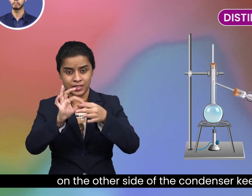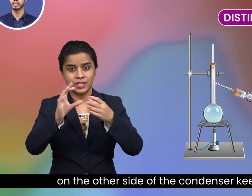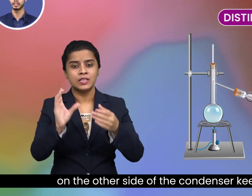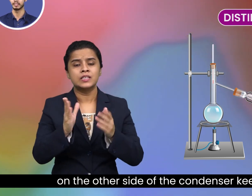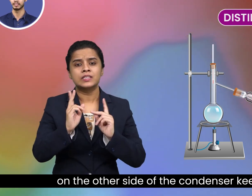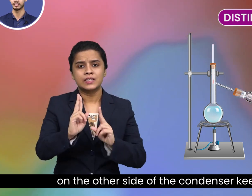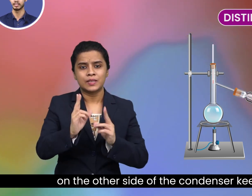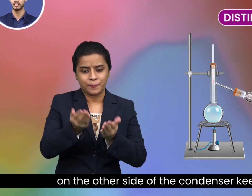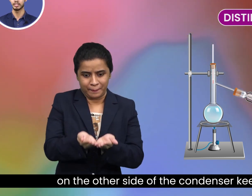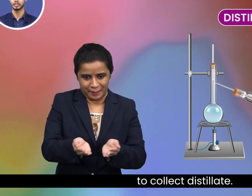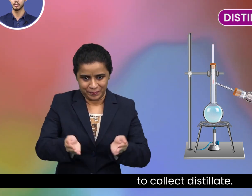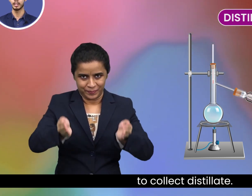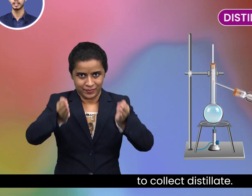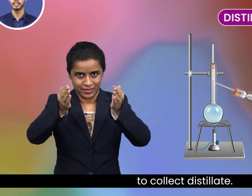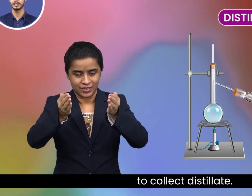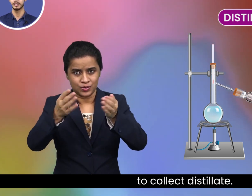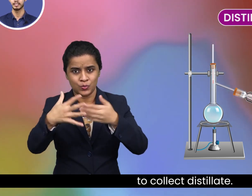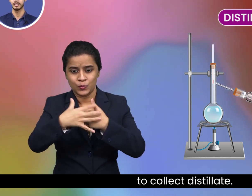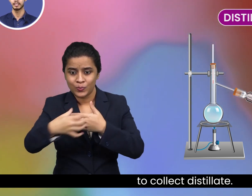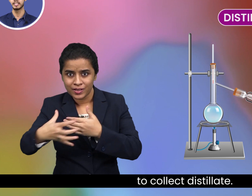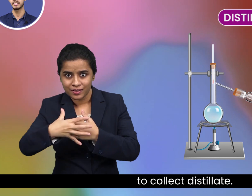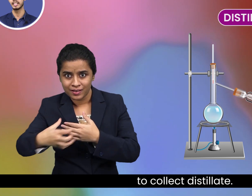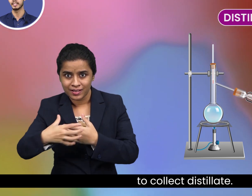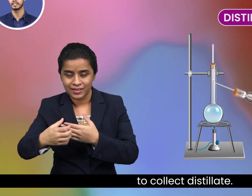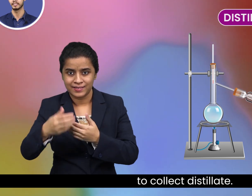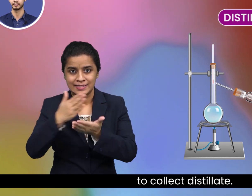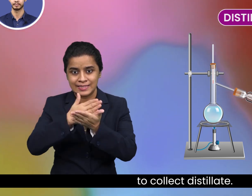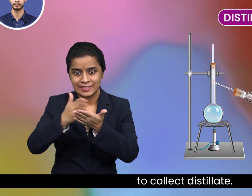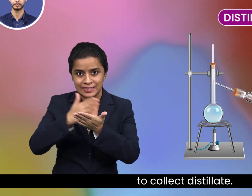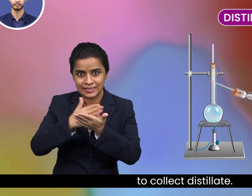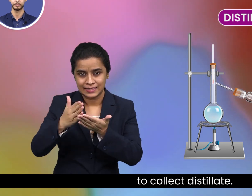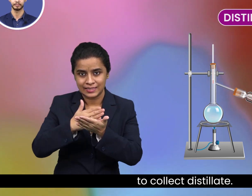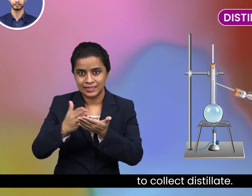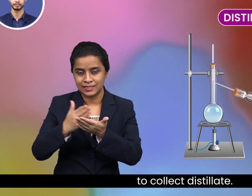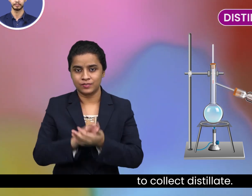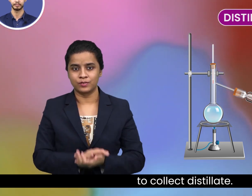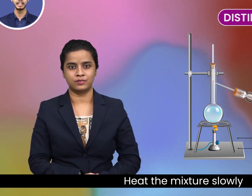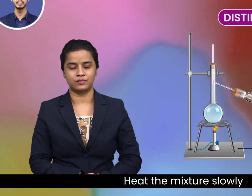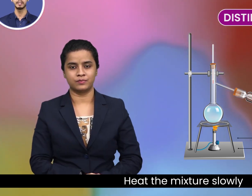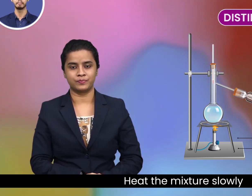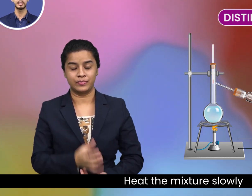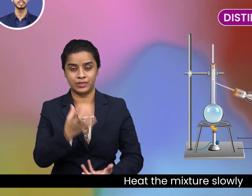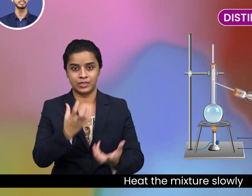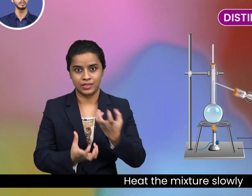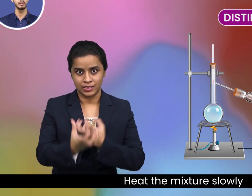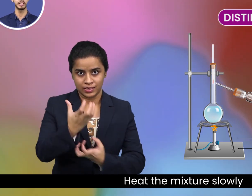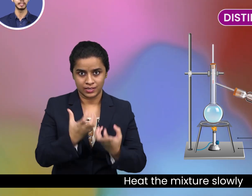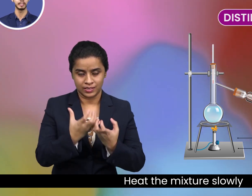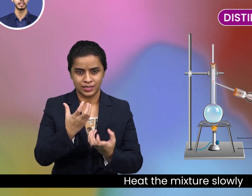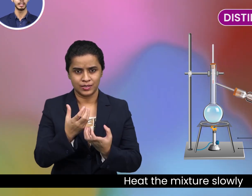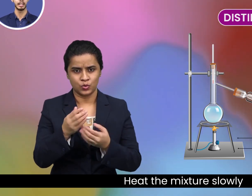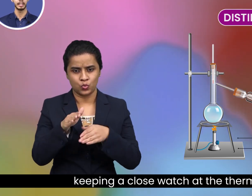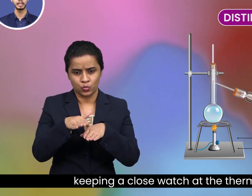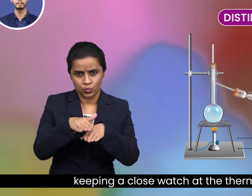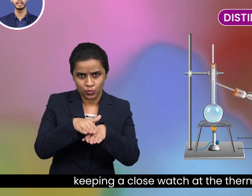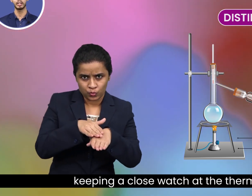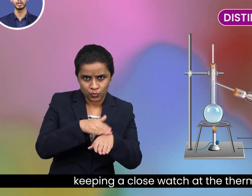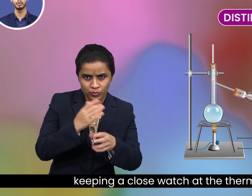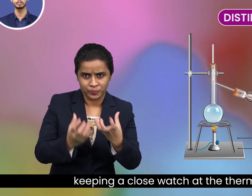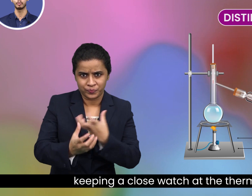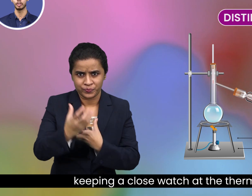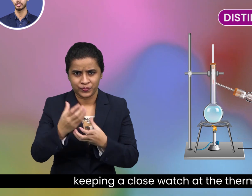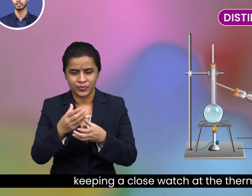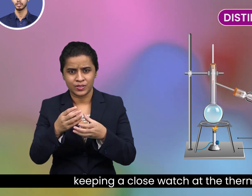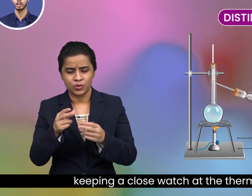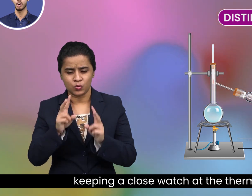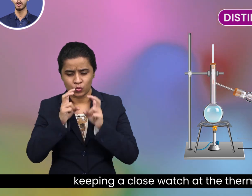keep a beaker to collect distillate. Heat the mixture slowly, keeping a